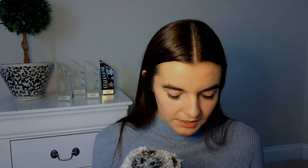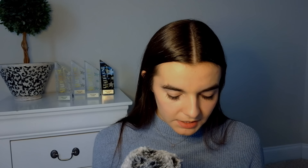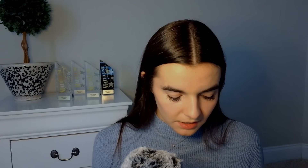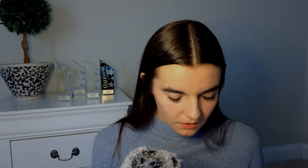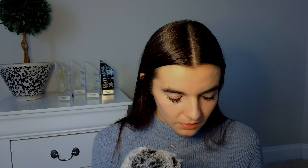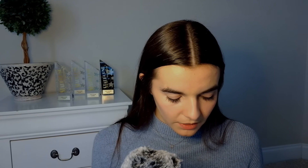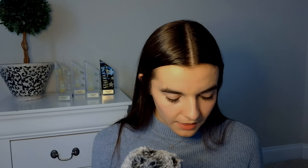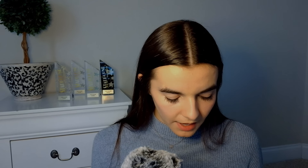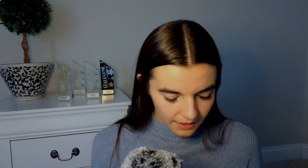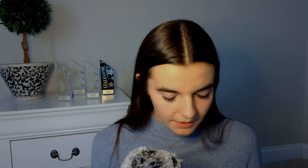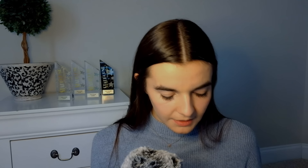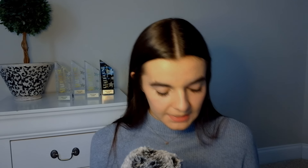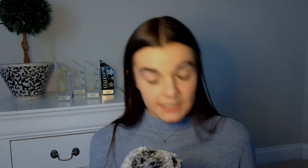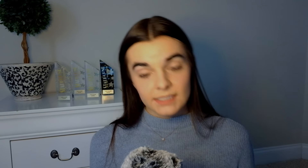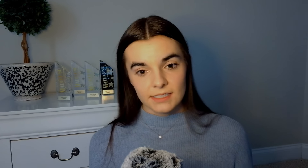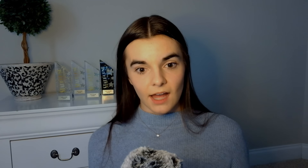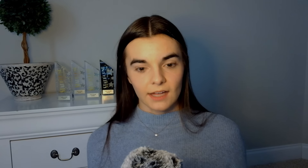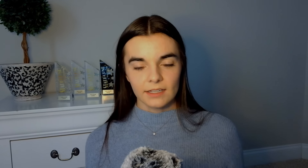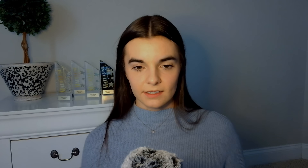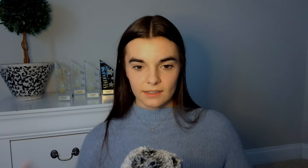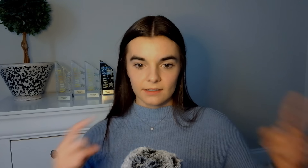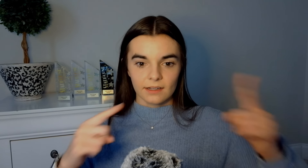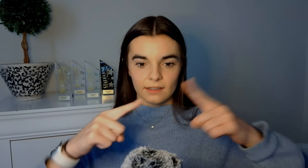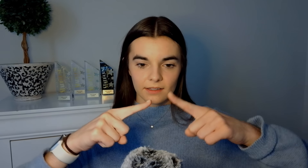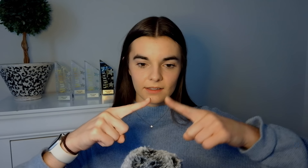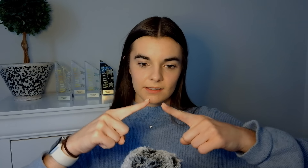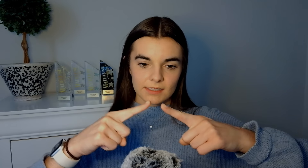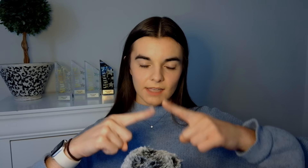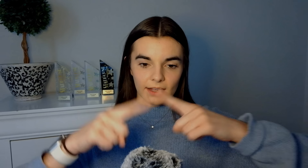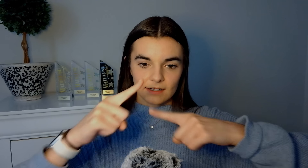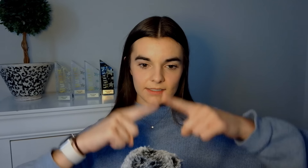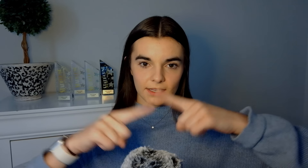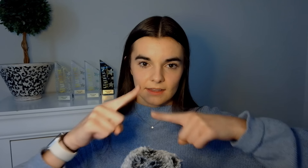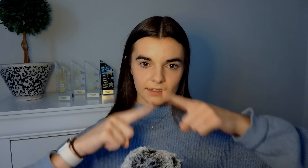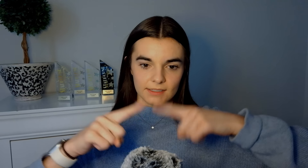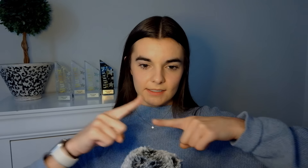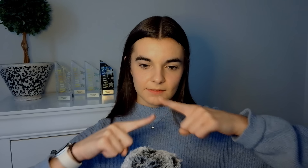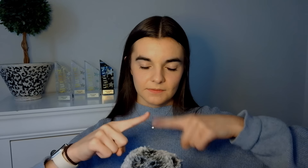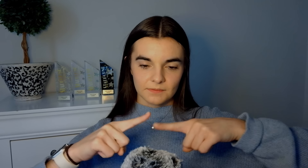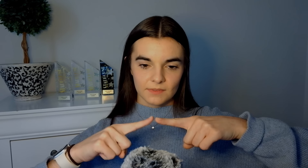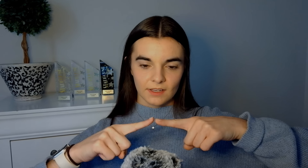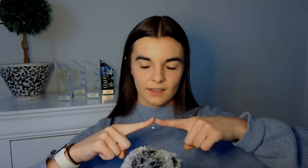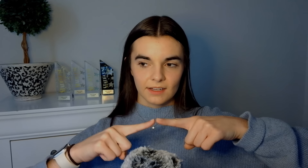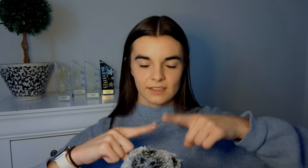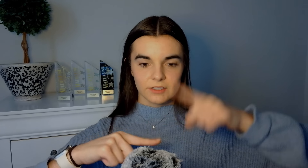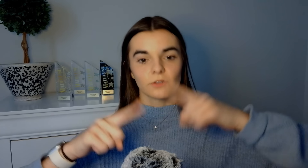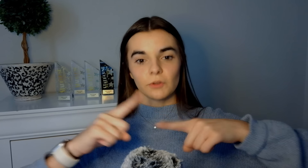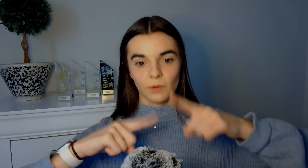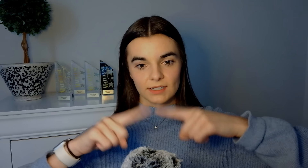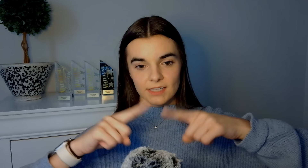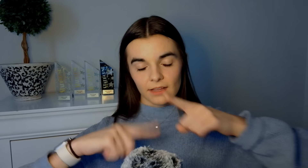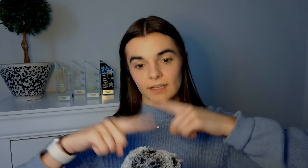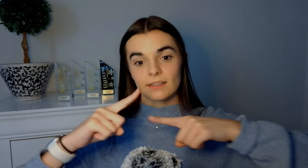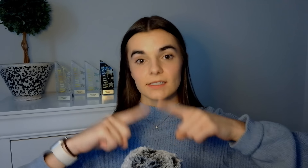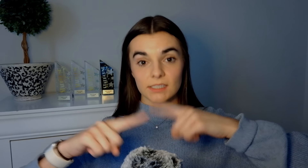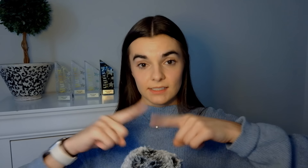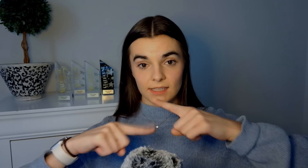So then sign is like this. So if you want to say like